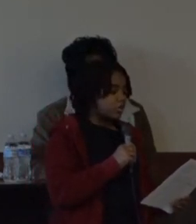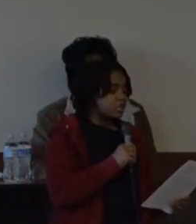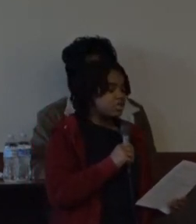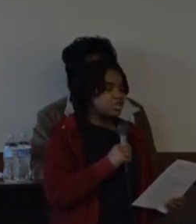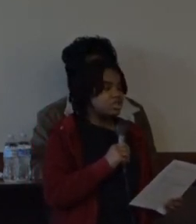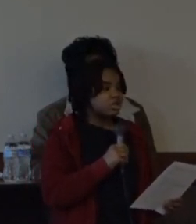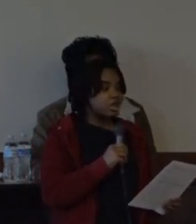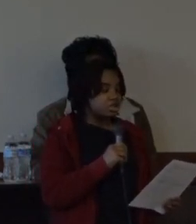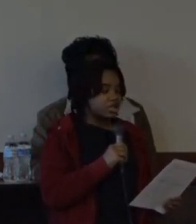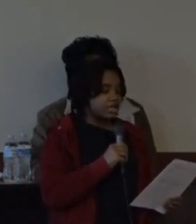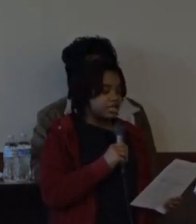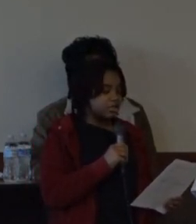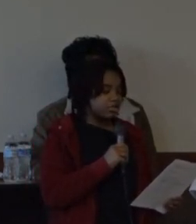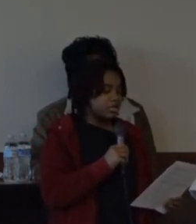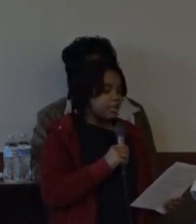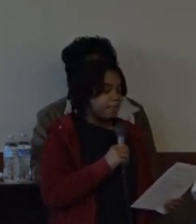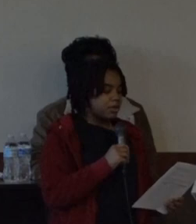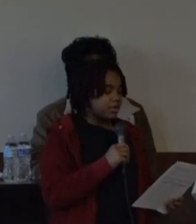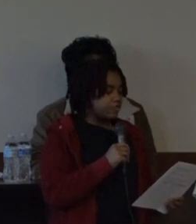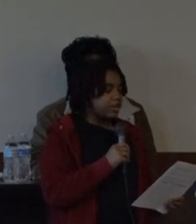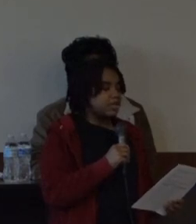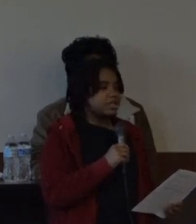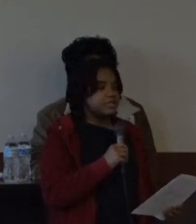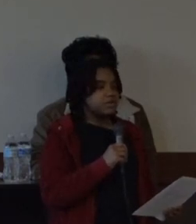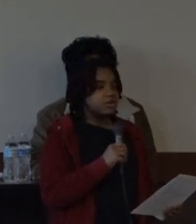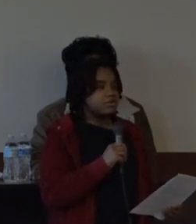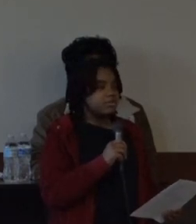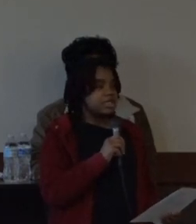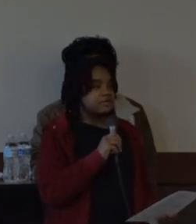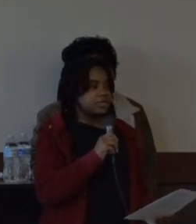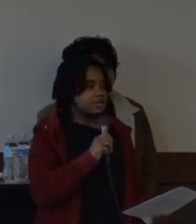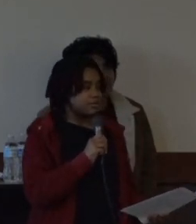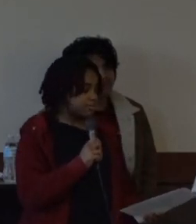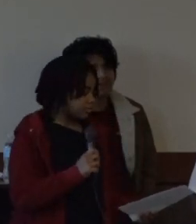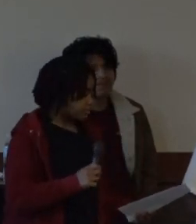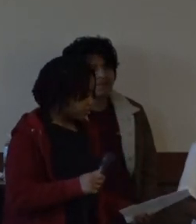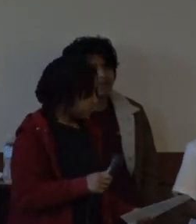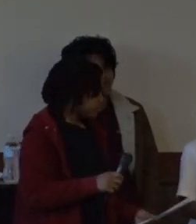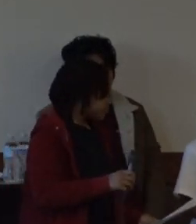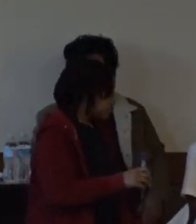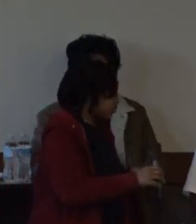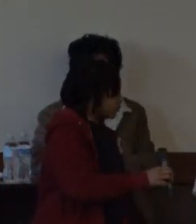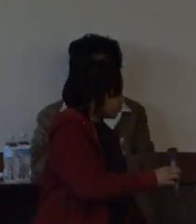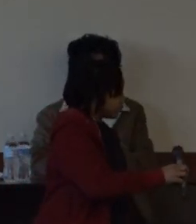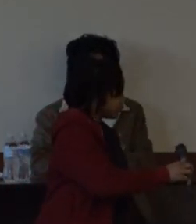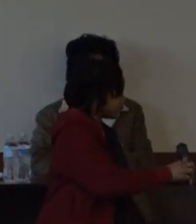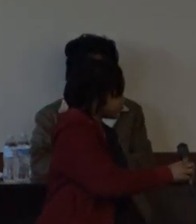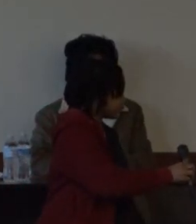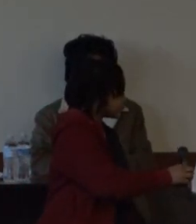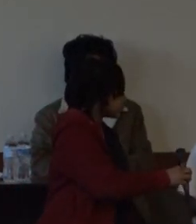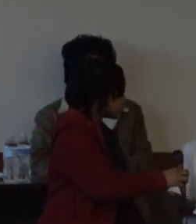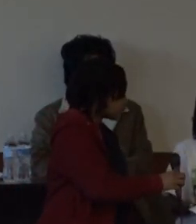where equality and justice are not just ideals, but lived realities for all. Thanks for listening.